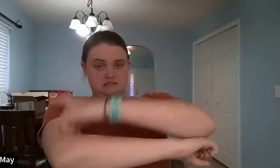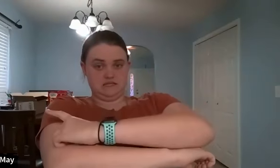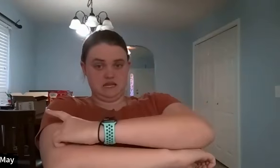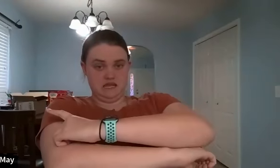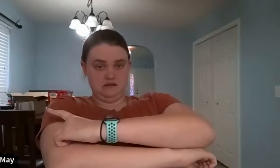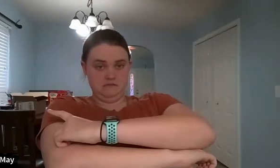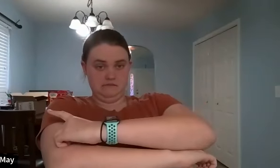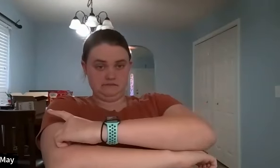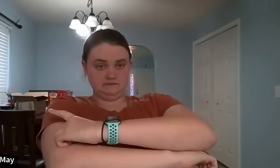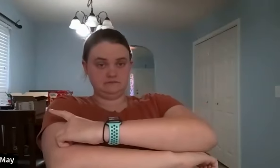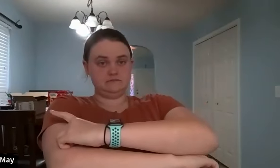Day.